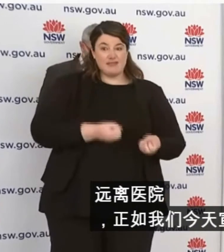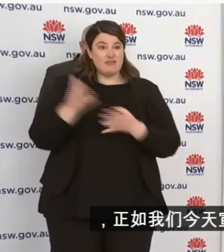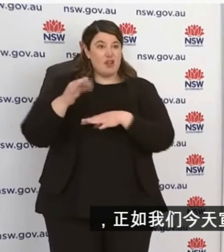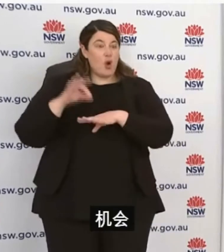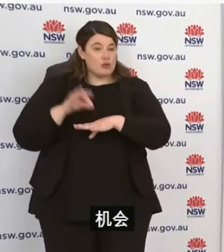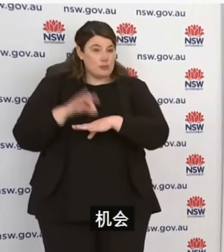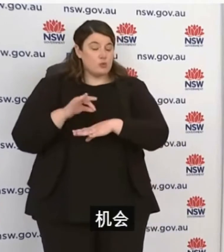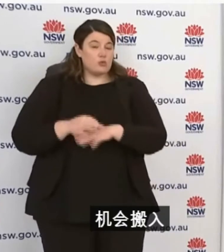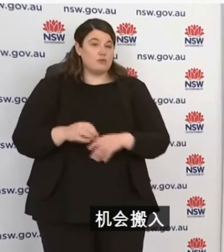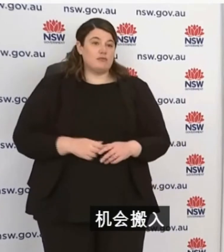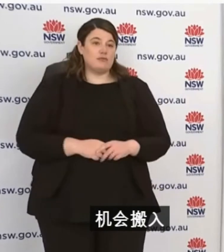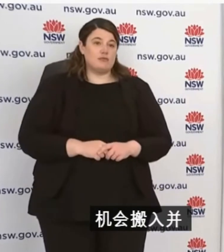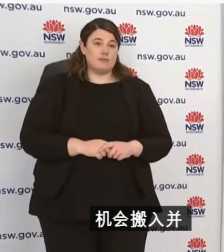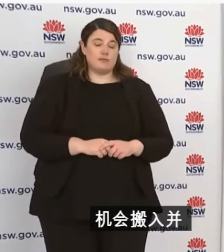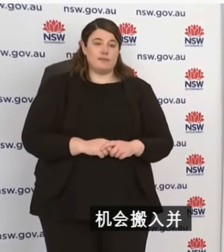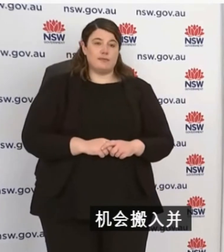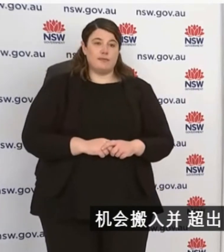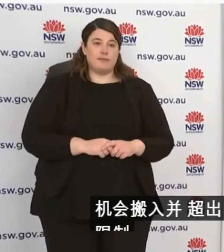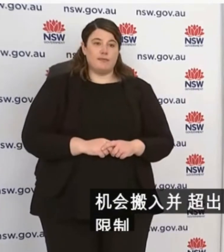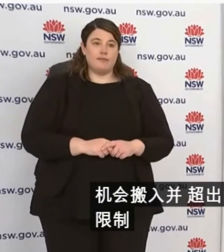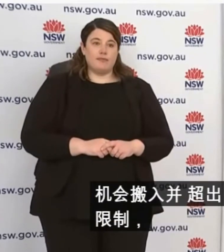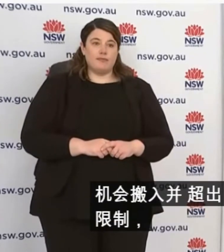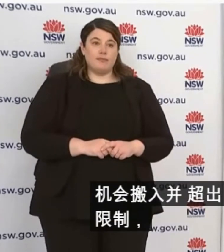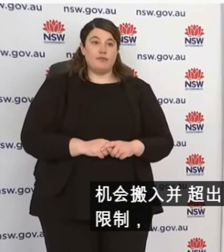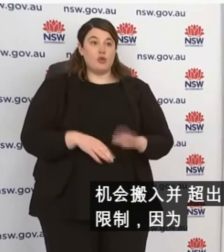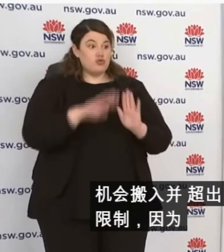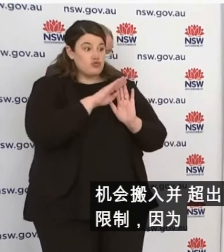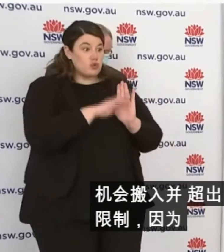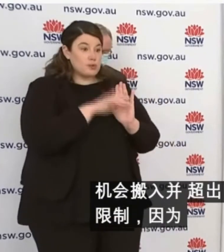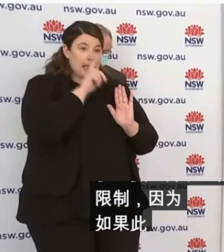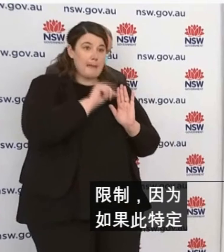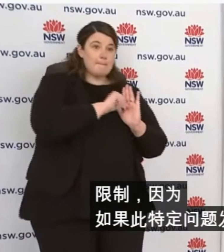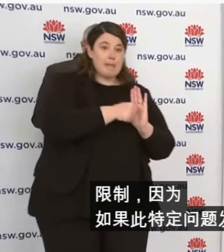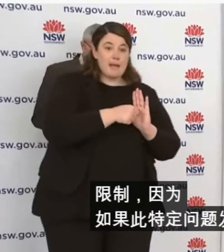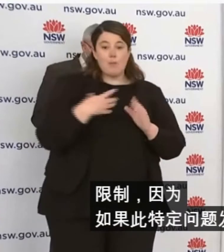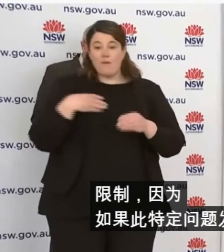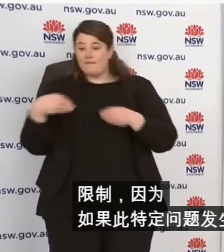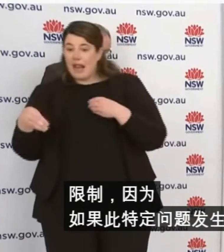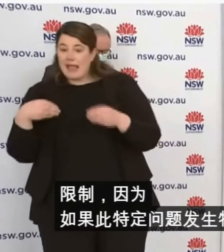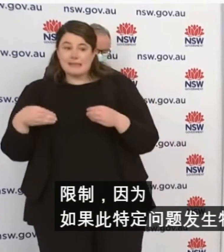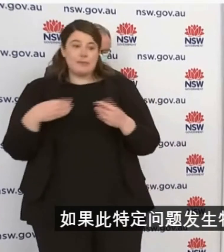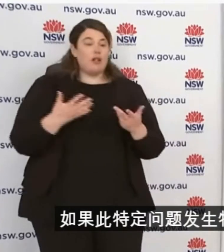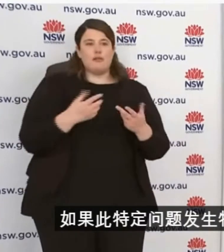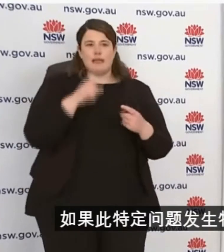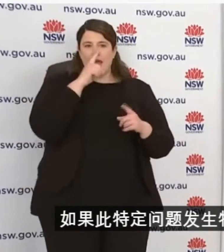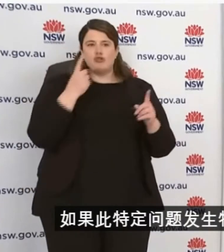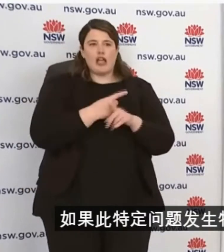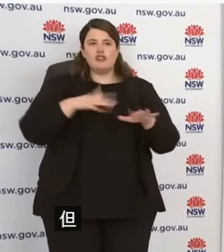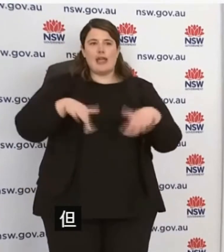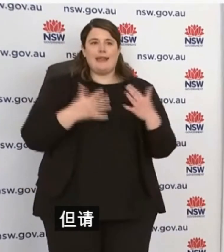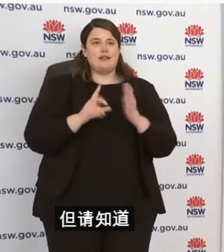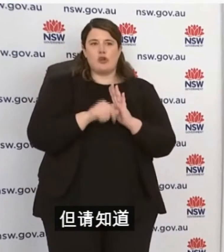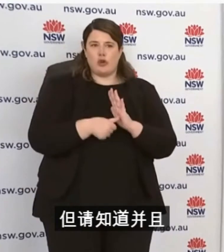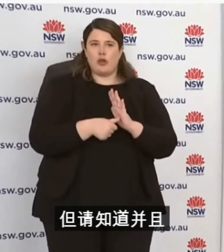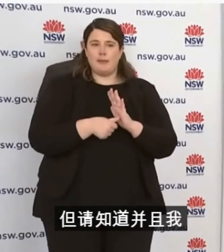there is always opportunity for us to move in and out of restrictions as we need to if there's a particular flare-up, if there's particular issues.